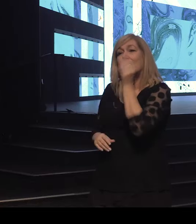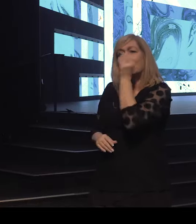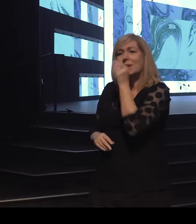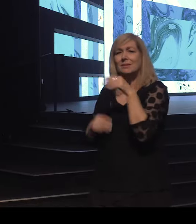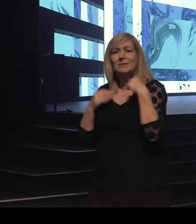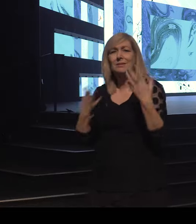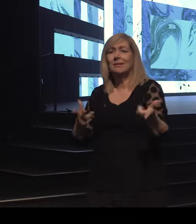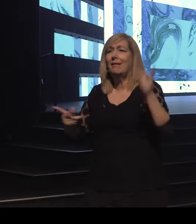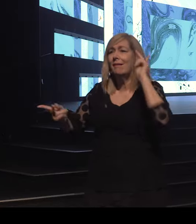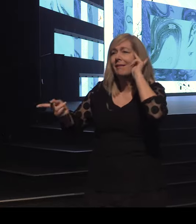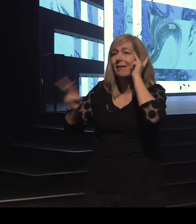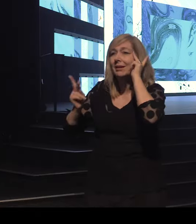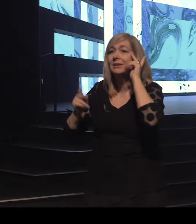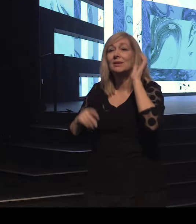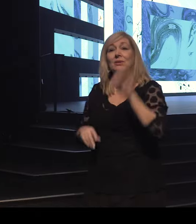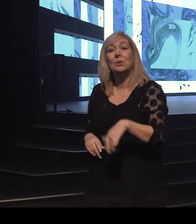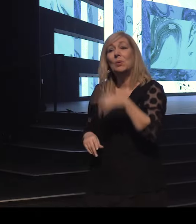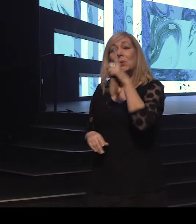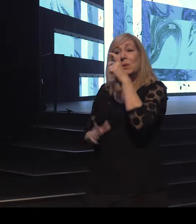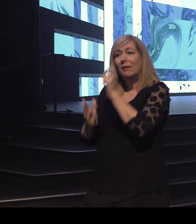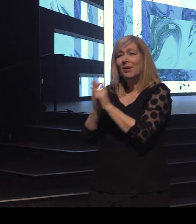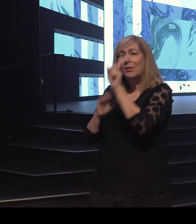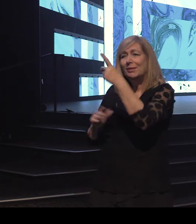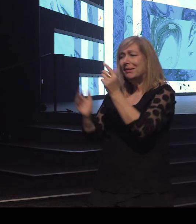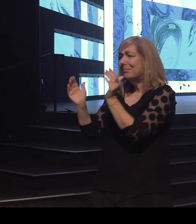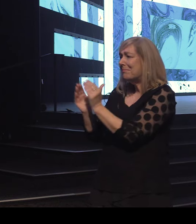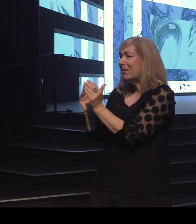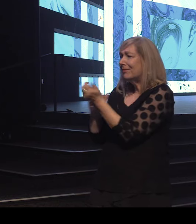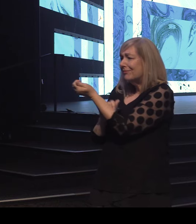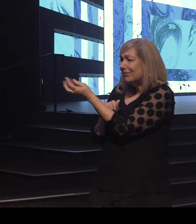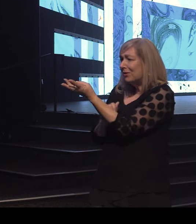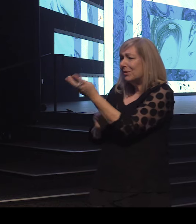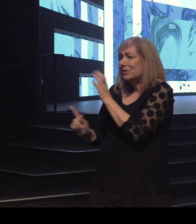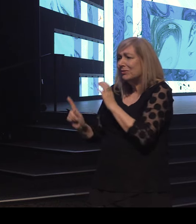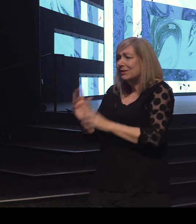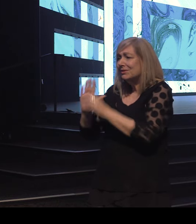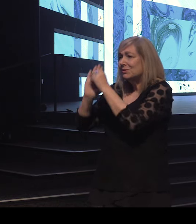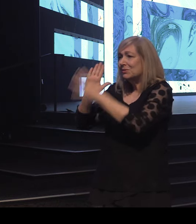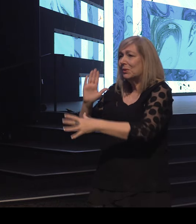fear only really consisted of a handful of Christian students.